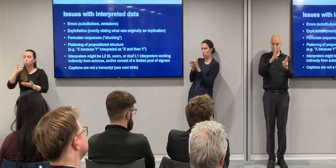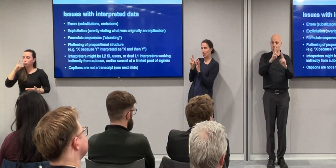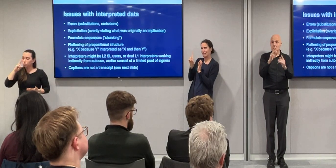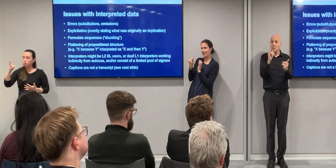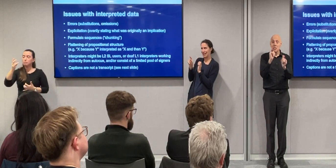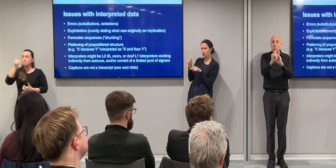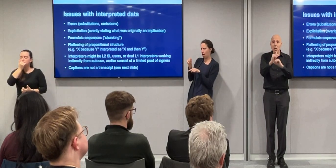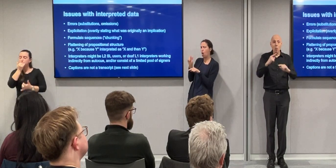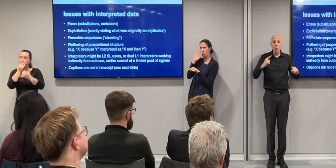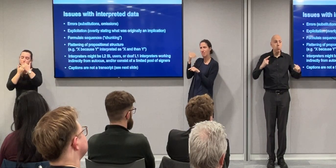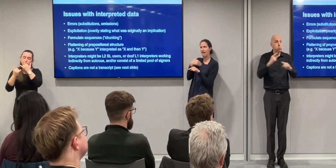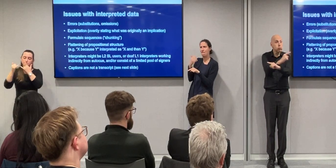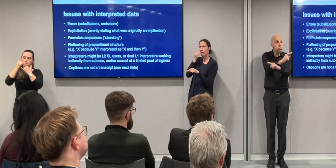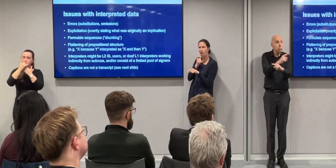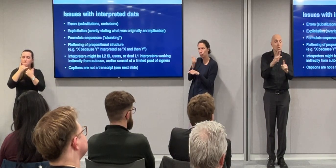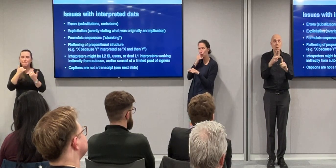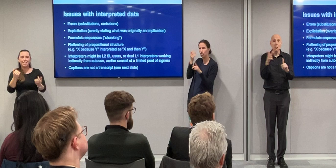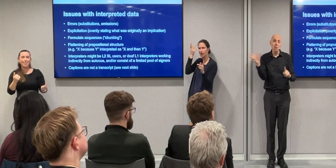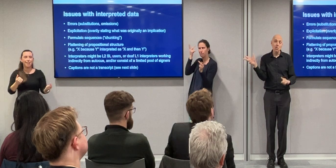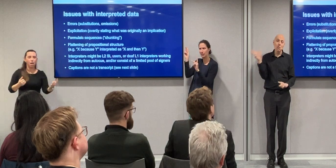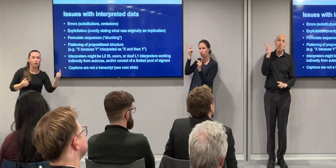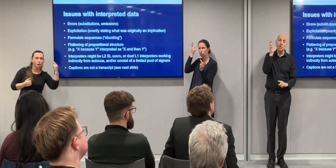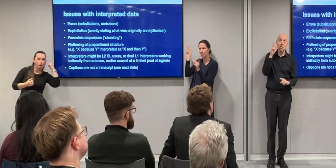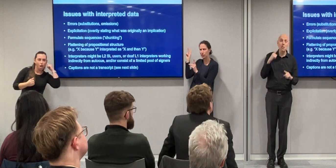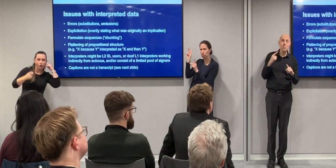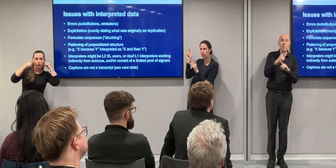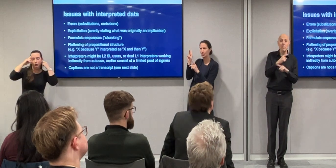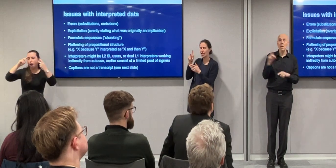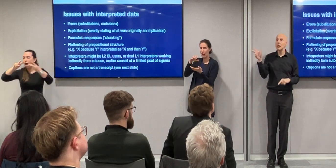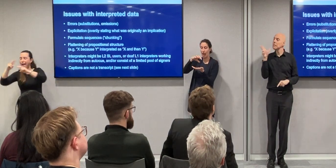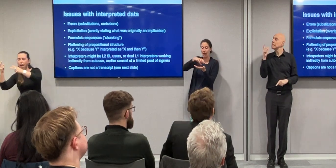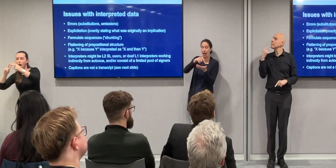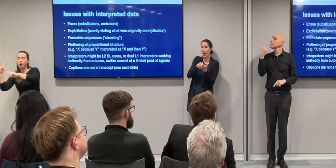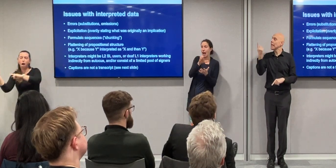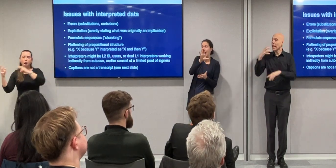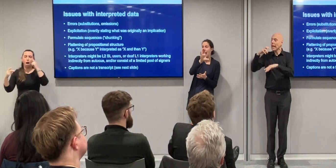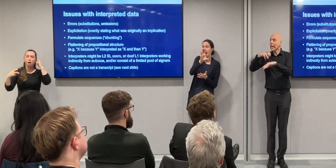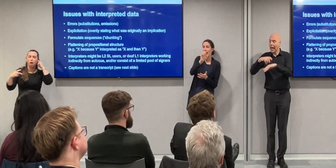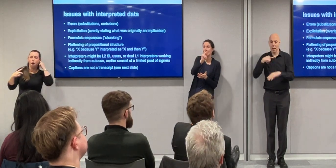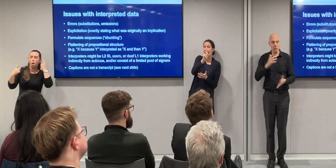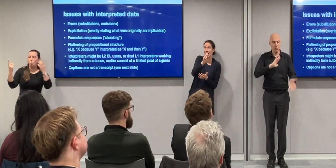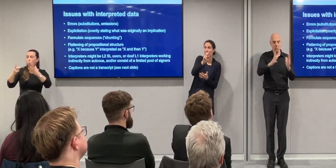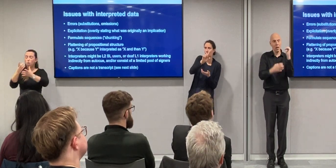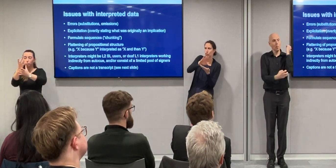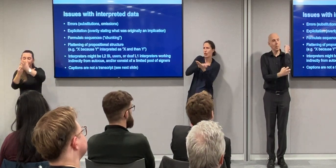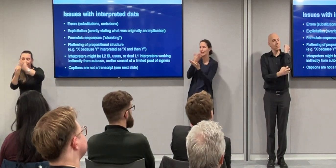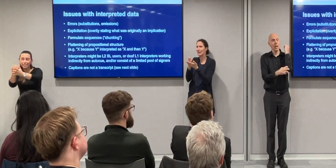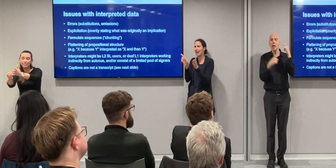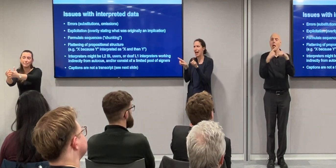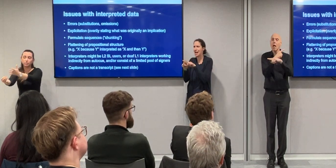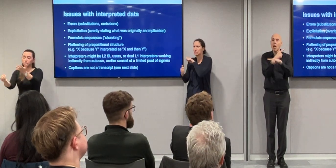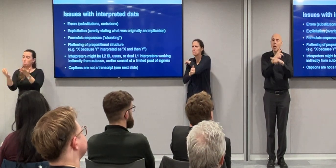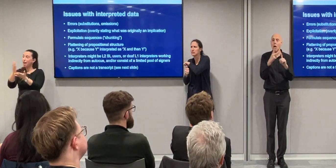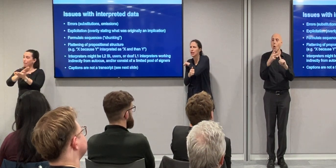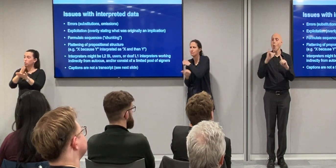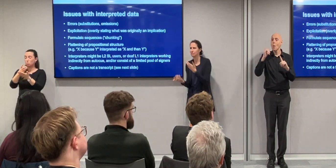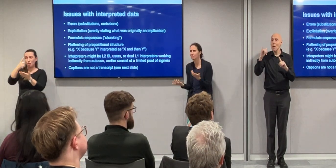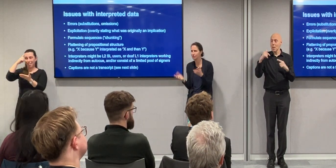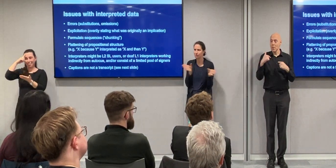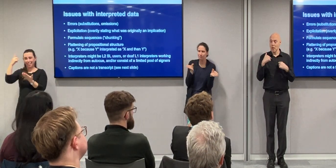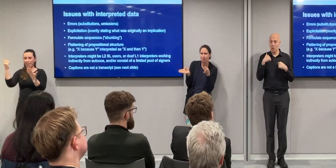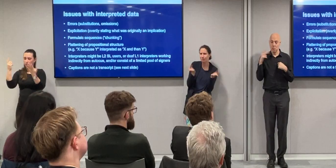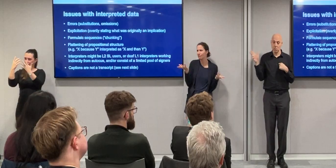as misunderstandings. They said a cake, I translate that as biscuit. Omissions, sometimes an interpreter may decide